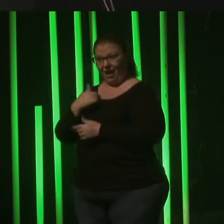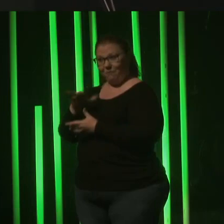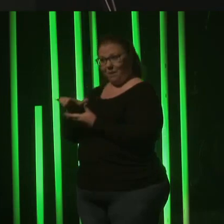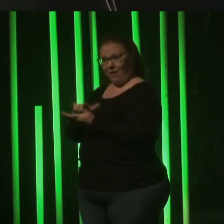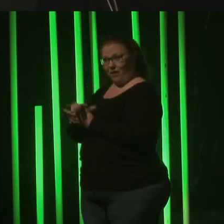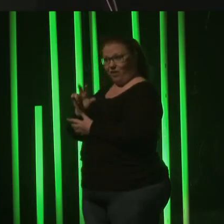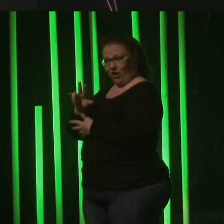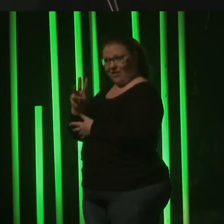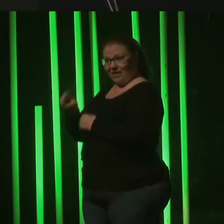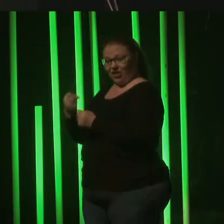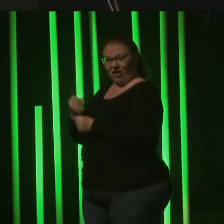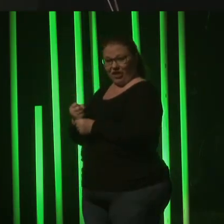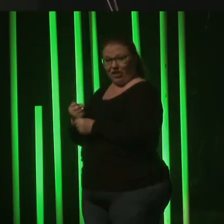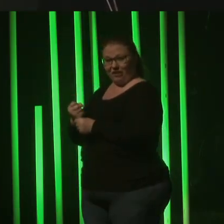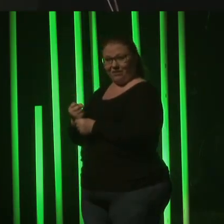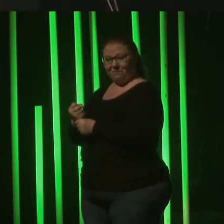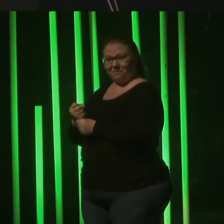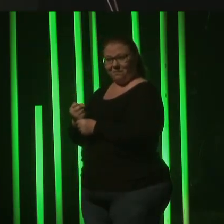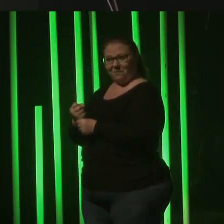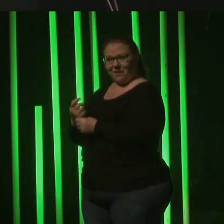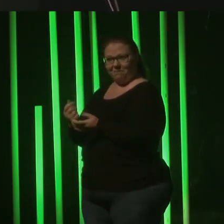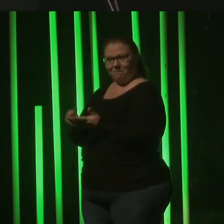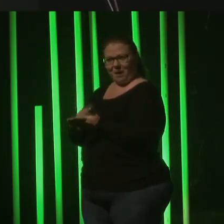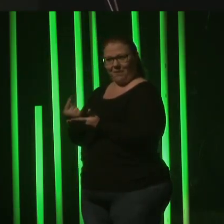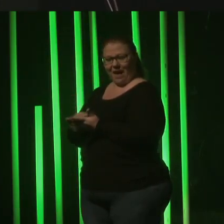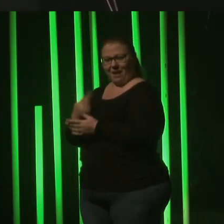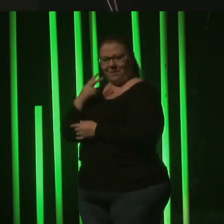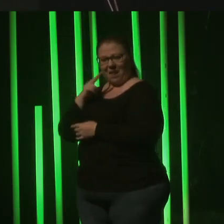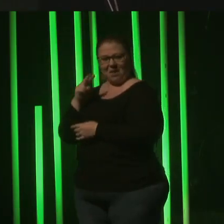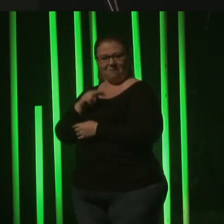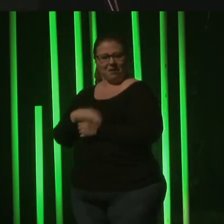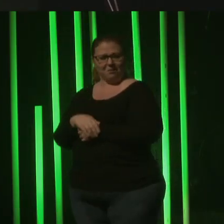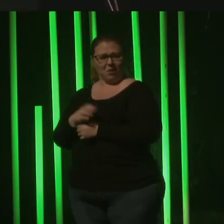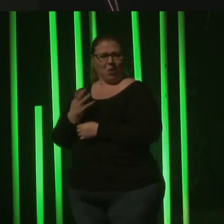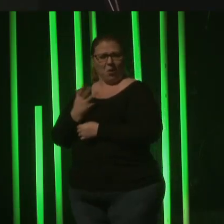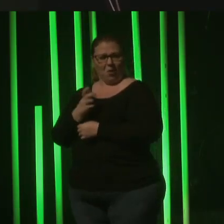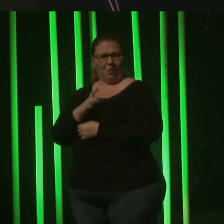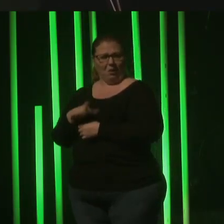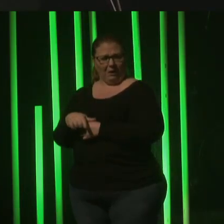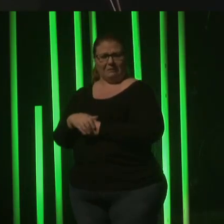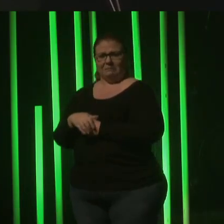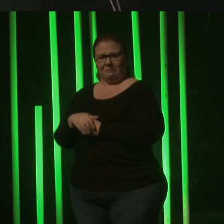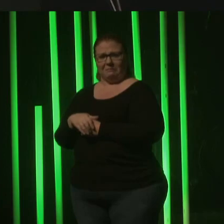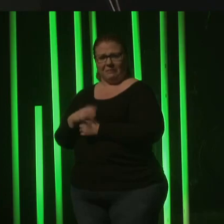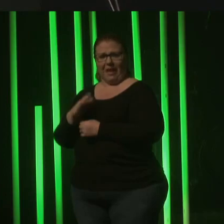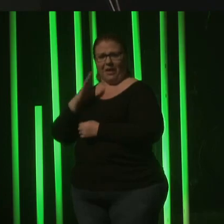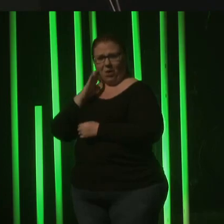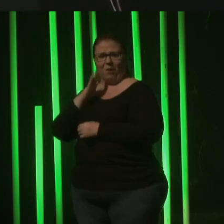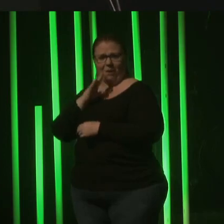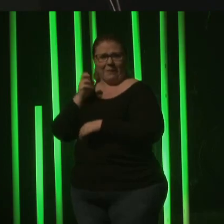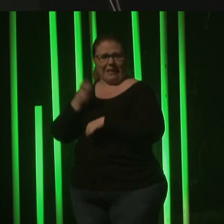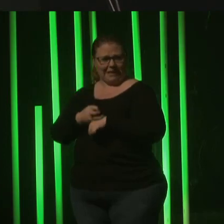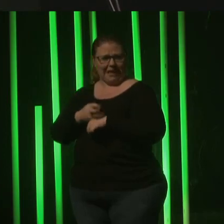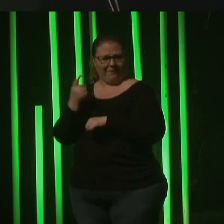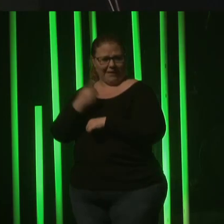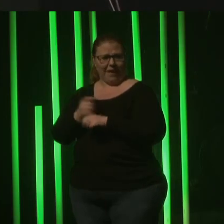years. And every once in a while, I look over and like, oh, Lord. Because I know it's going to be a tough day with